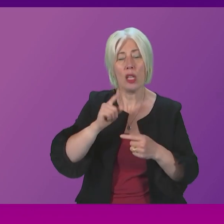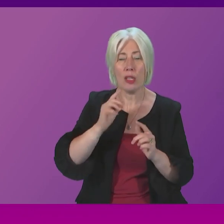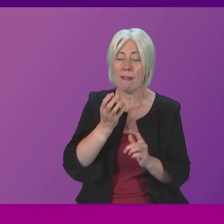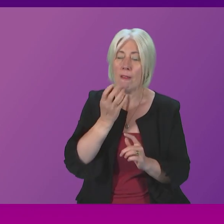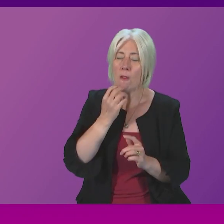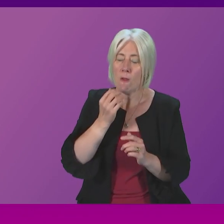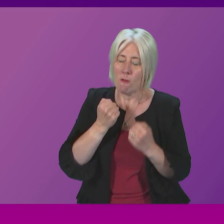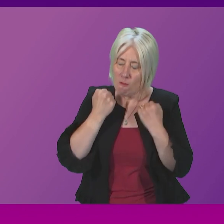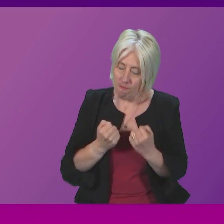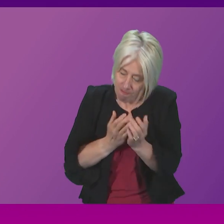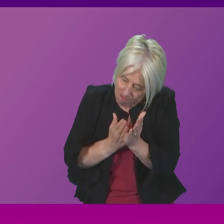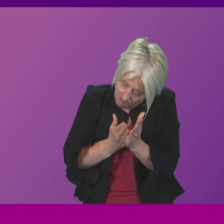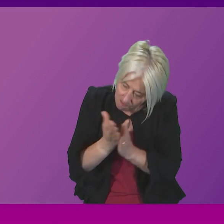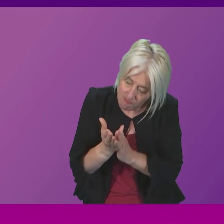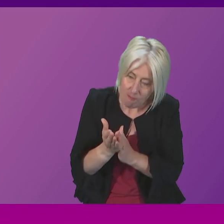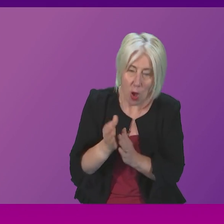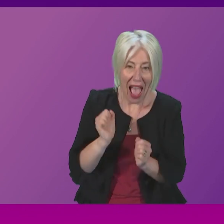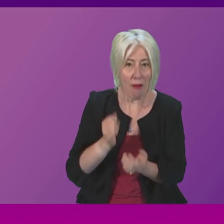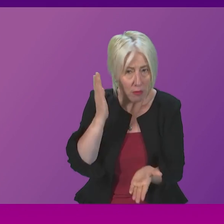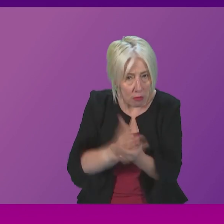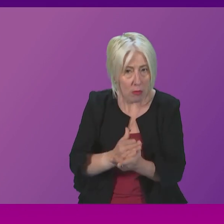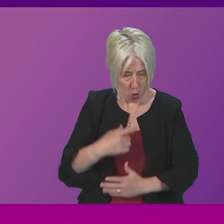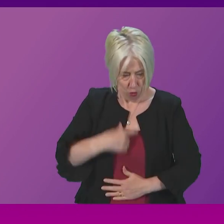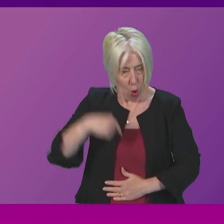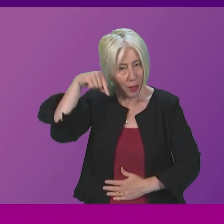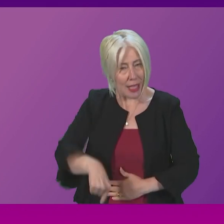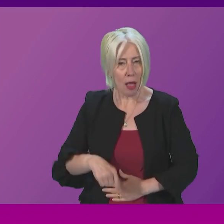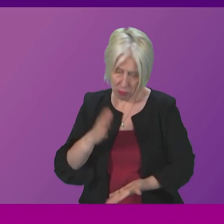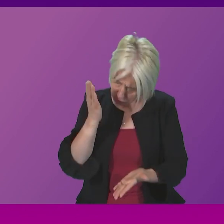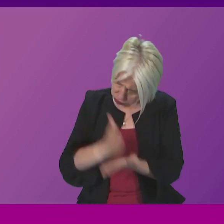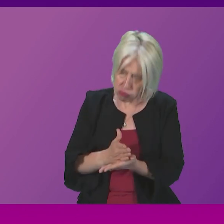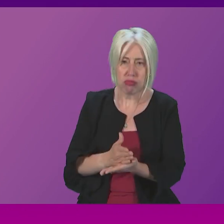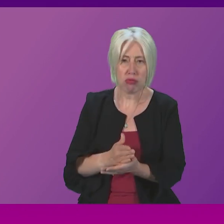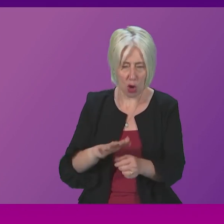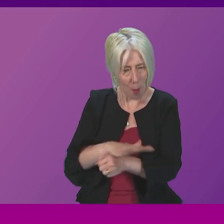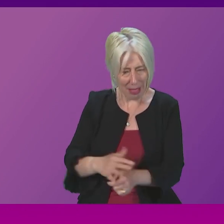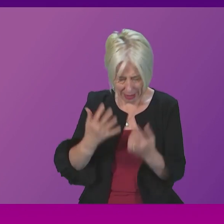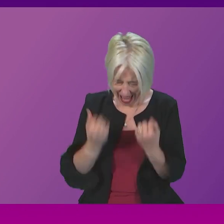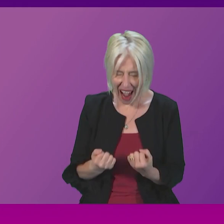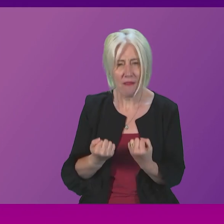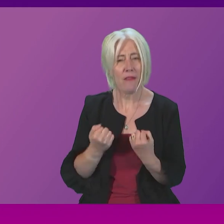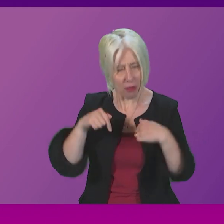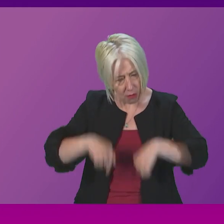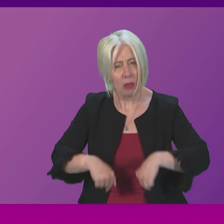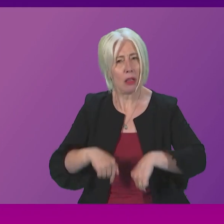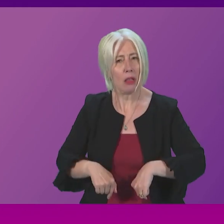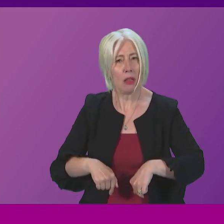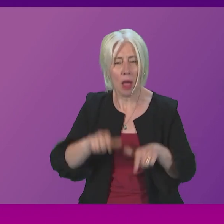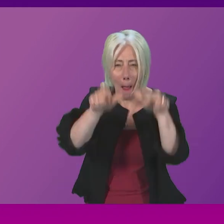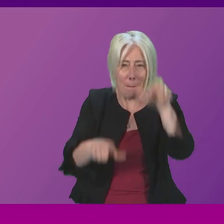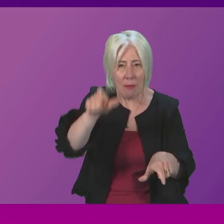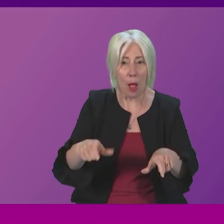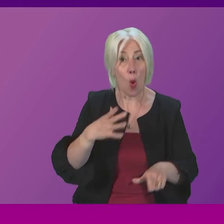through. You do have a legitimate role here. You do have a legitimate place here. And there are people who want you